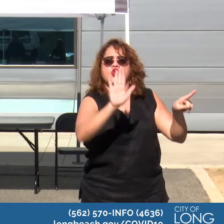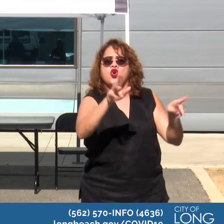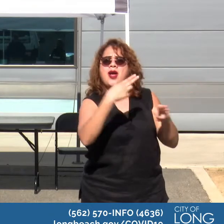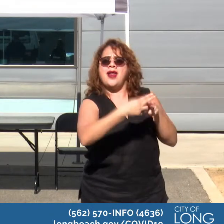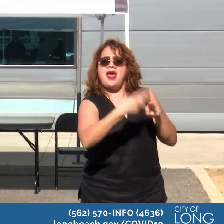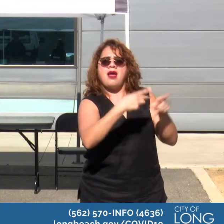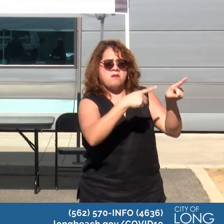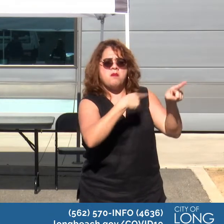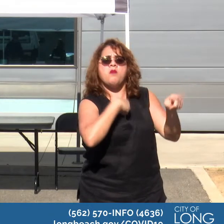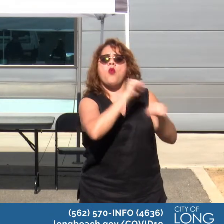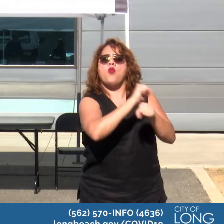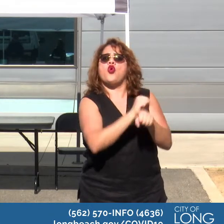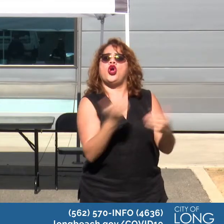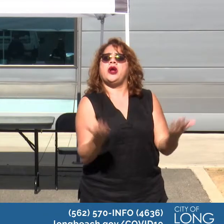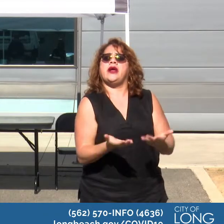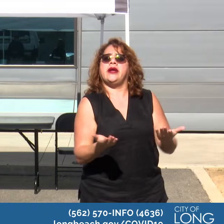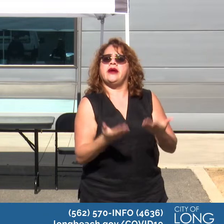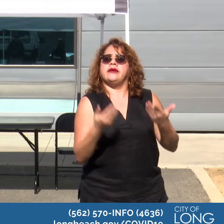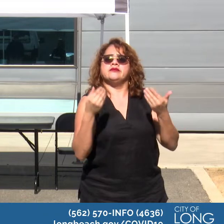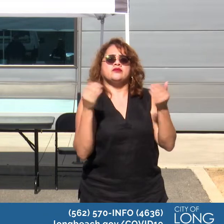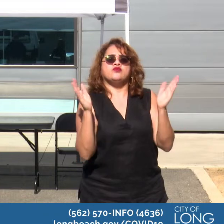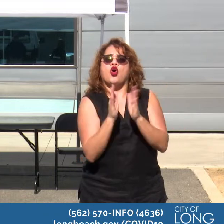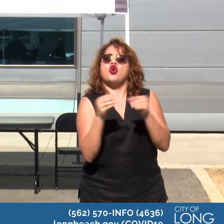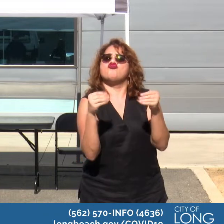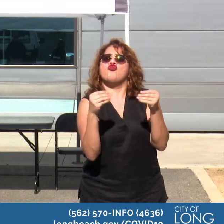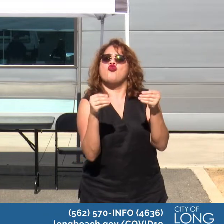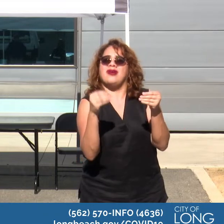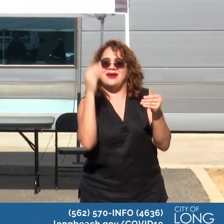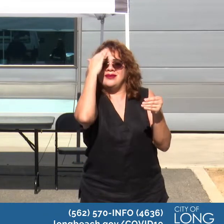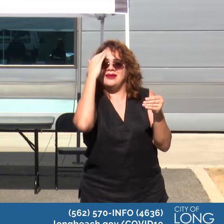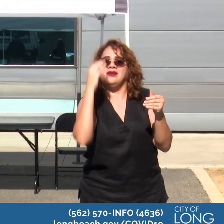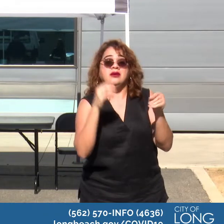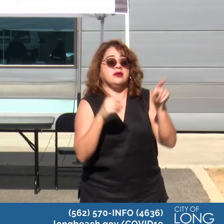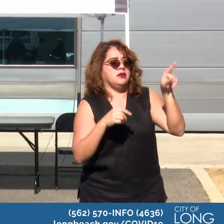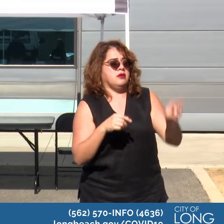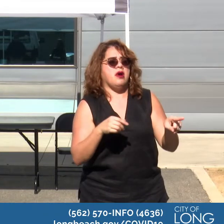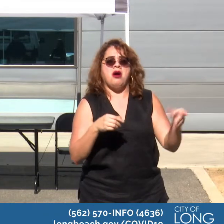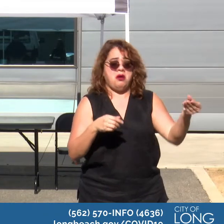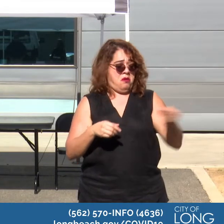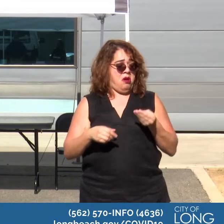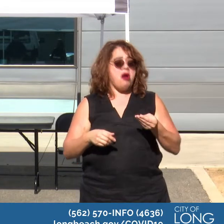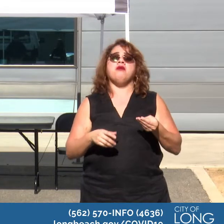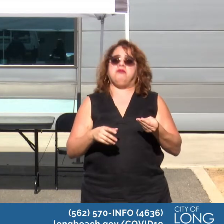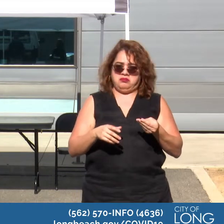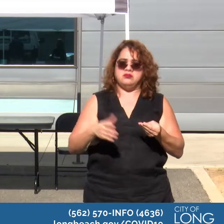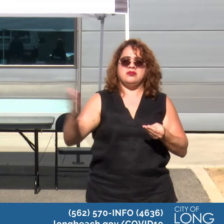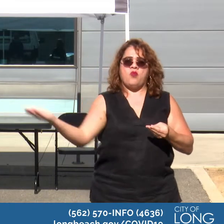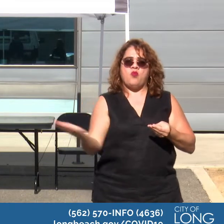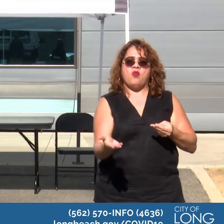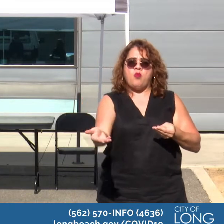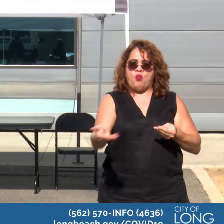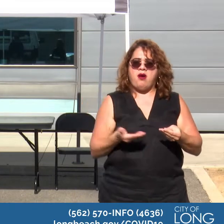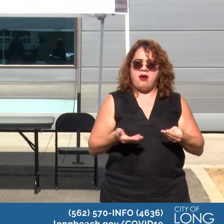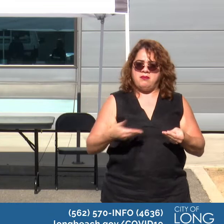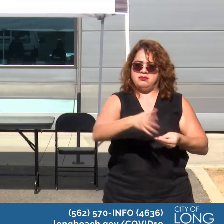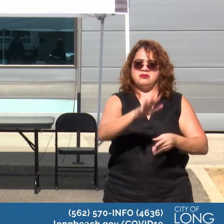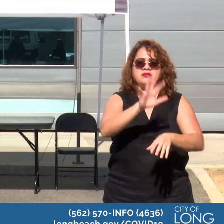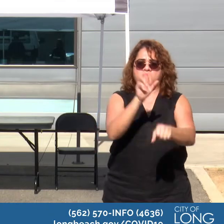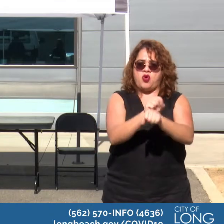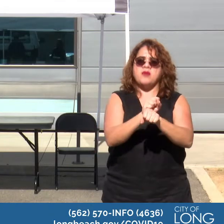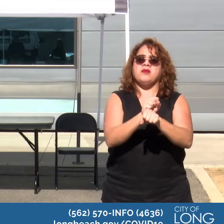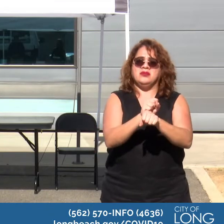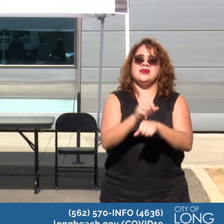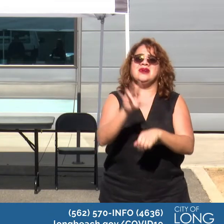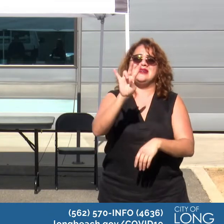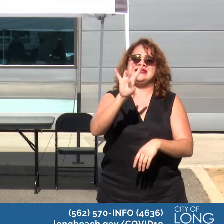things qualify, and we're happy to let people through. In terms of those who are currently 75 and over and moving into next